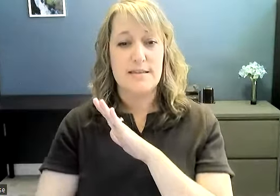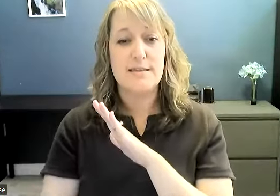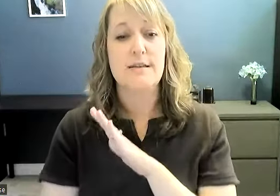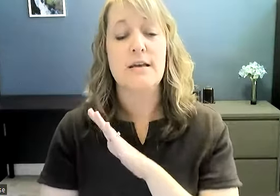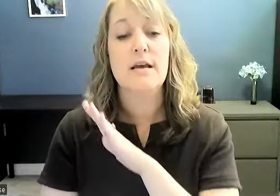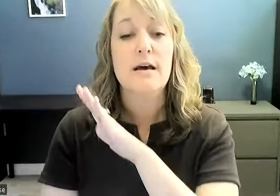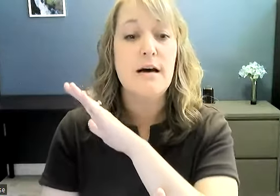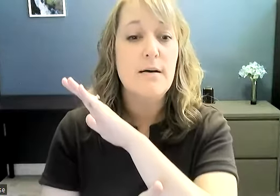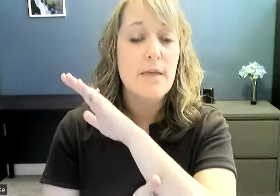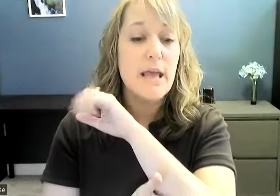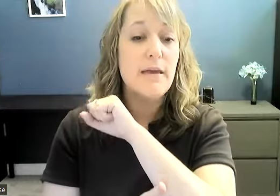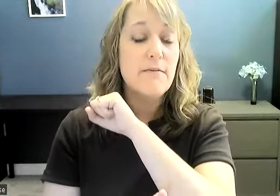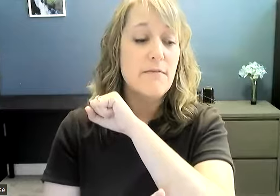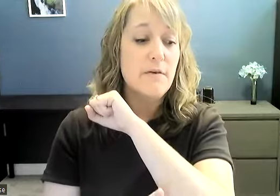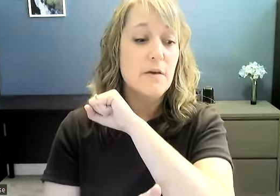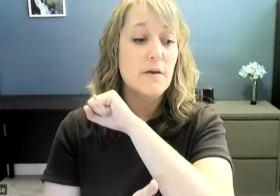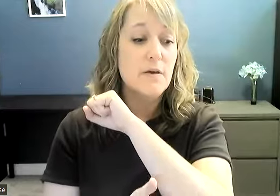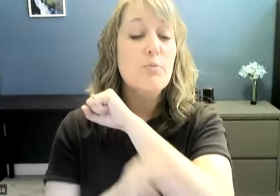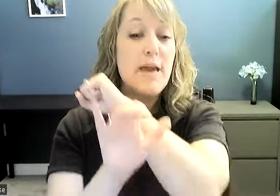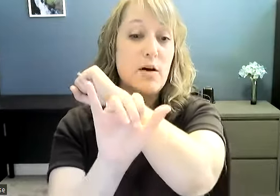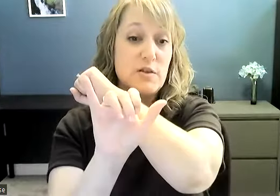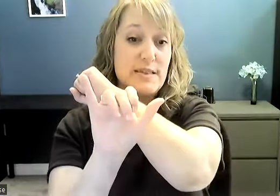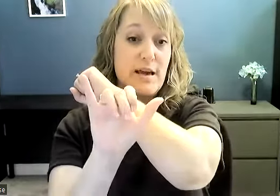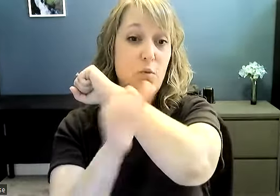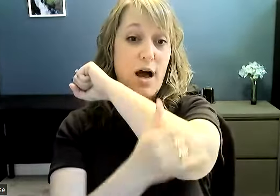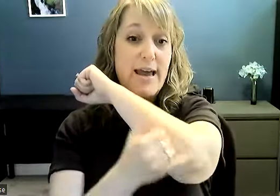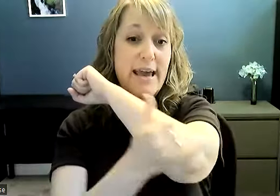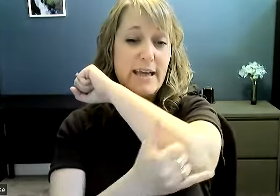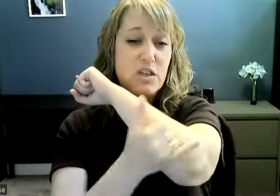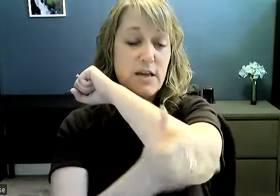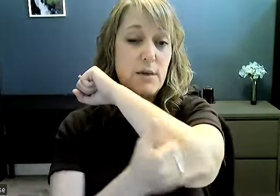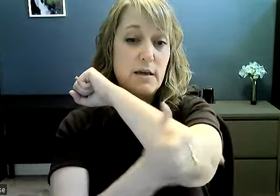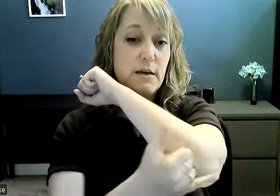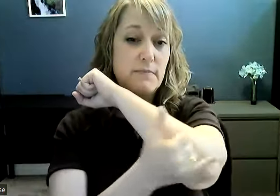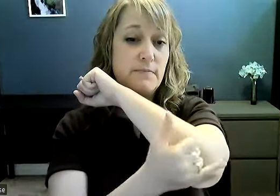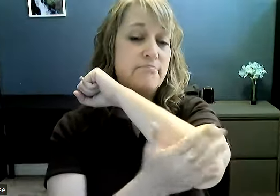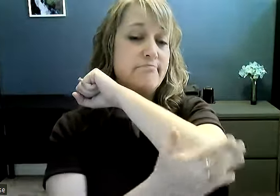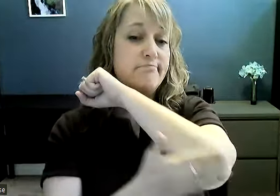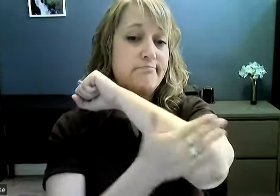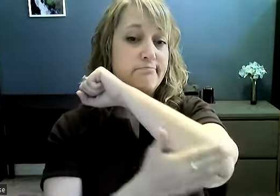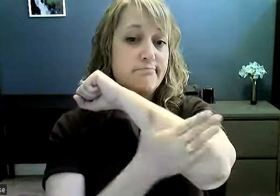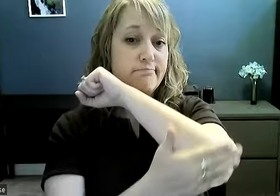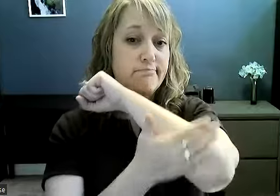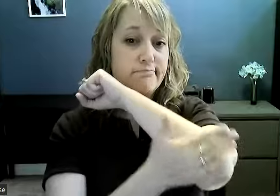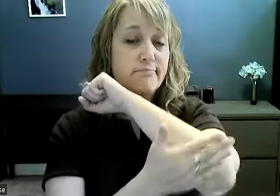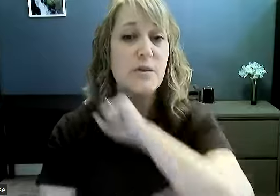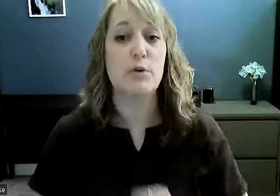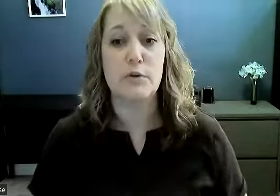waist. If you may also see a Y hand shape here, they're both